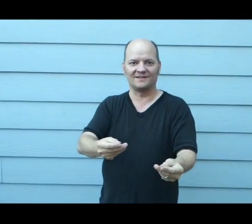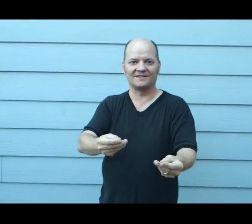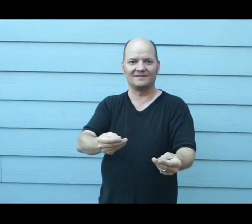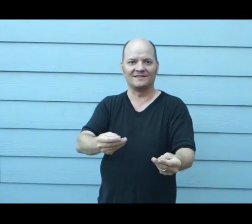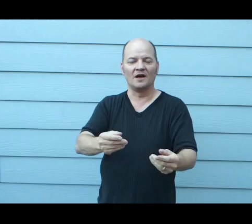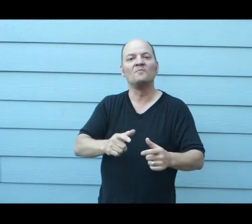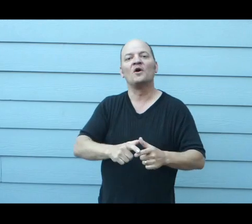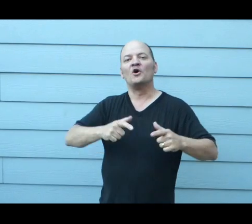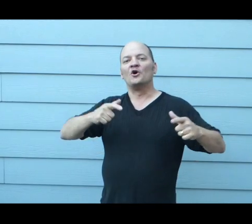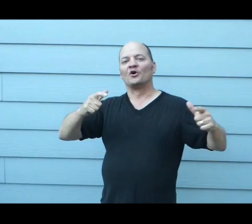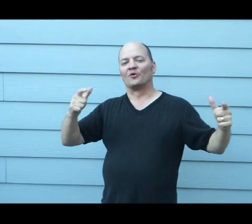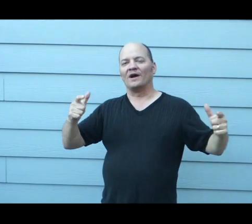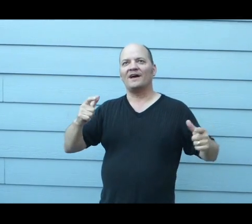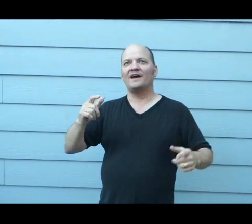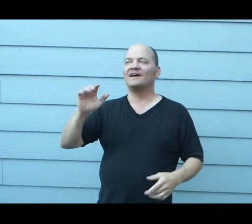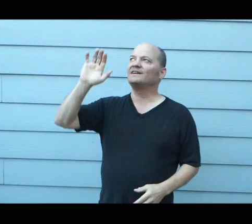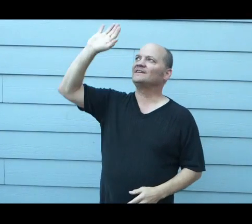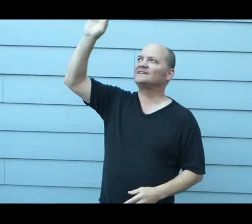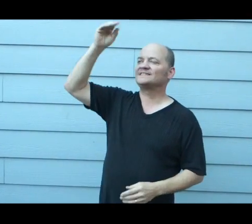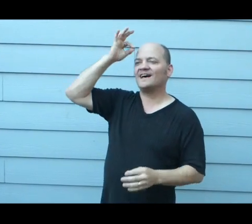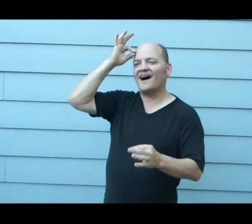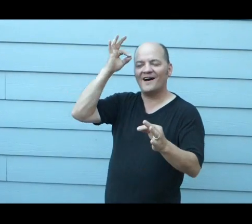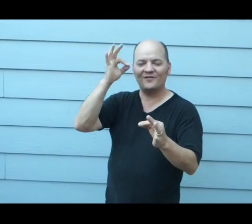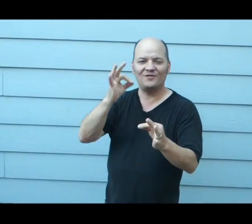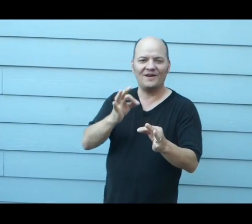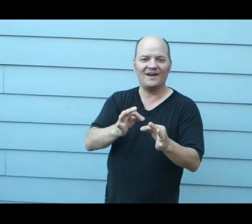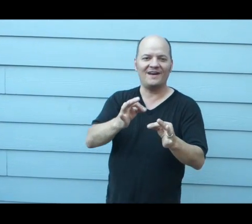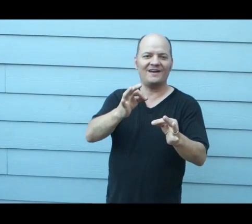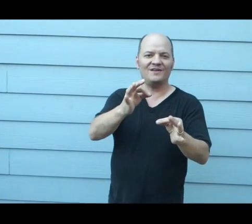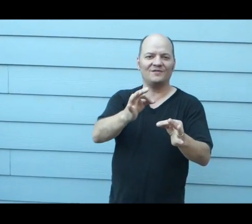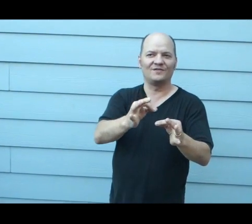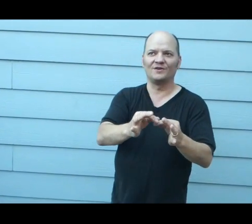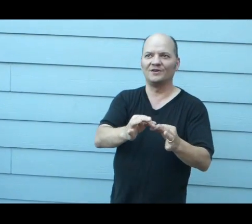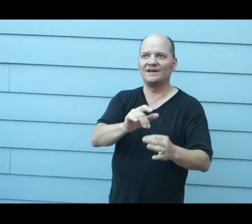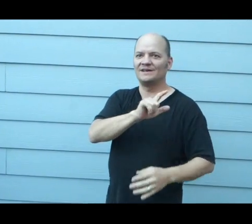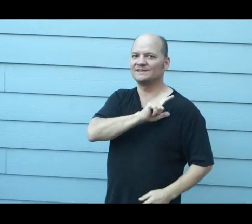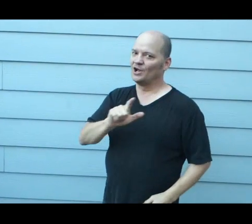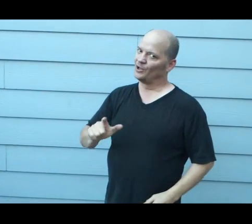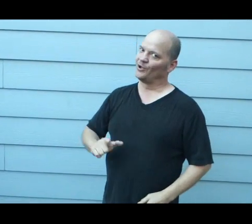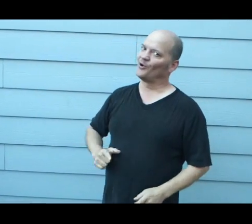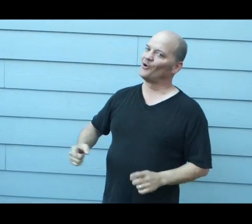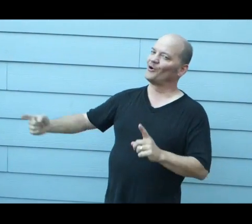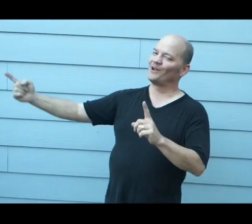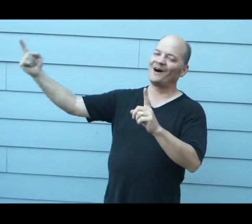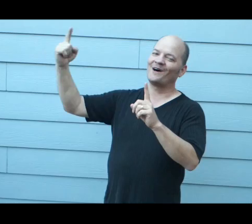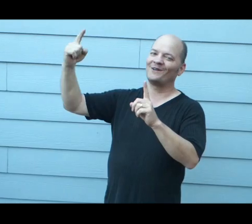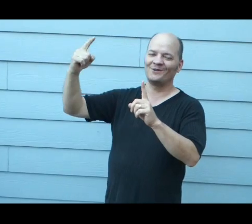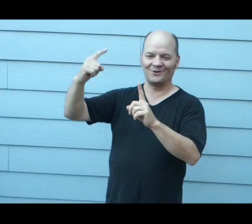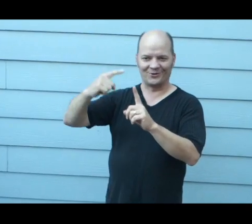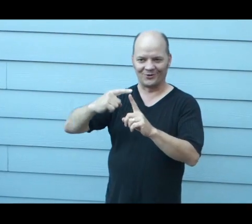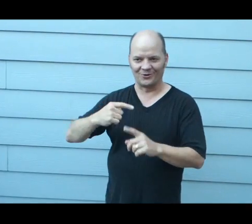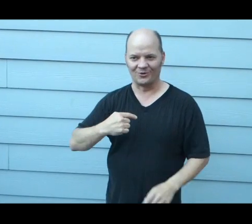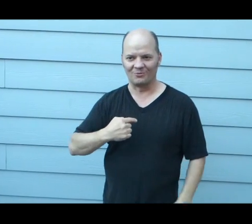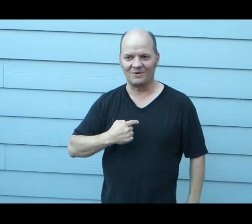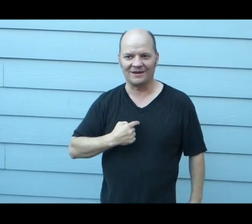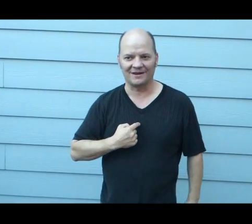provided. Great is thy faithfulness, Lord, unto me.